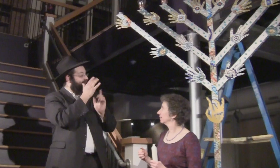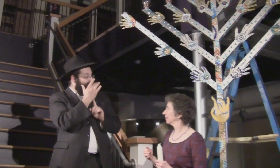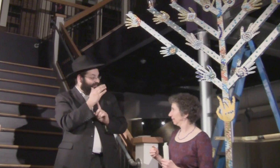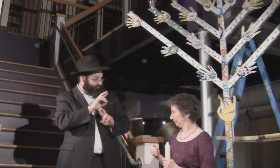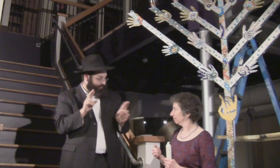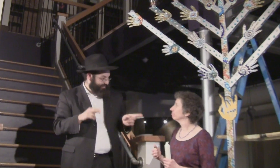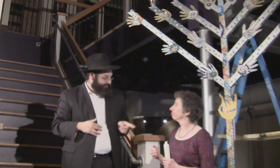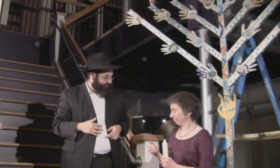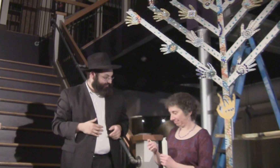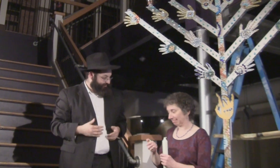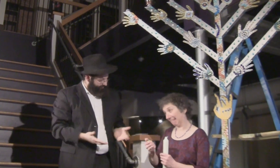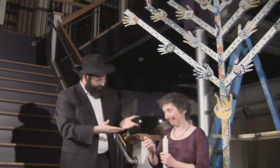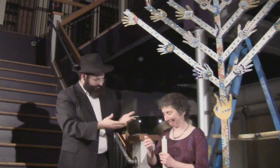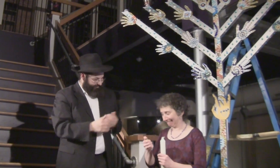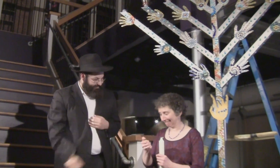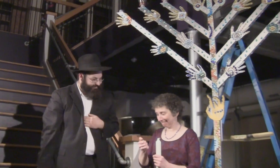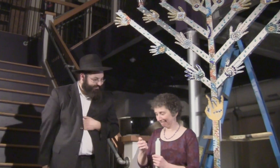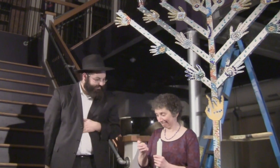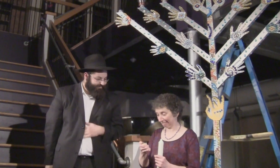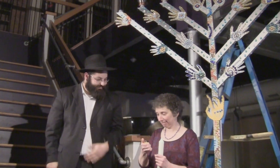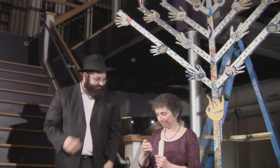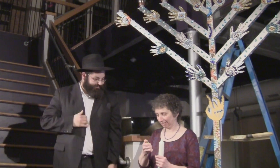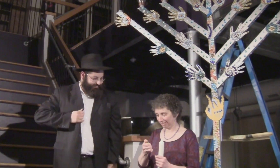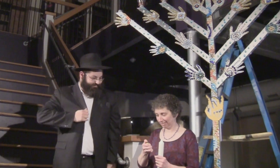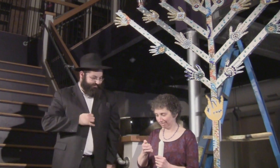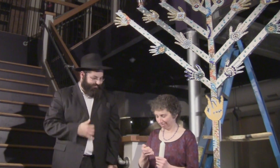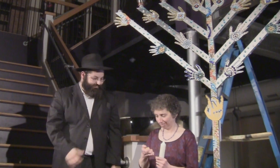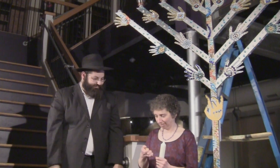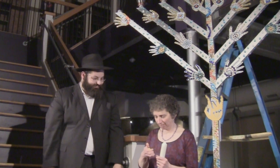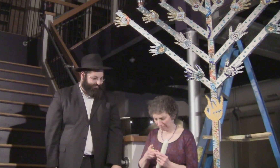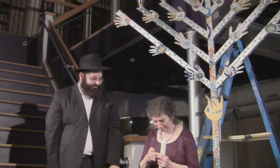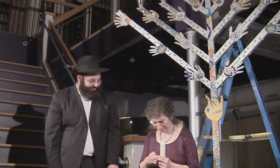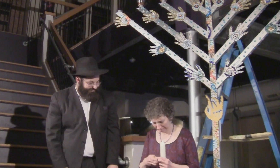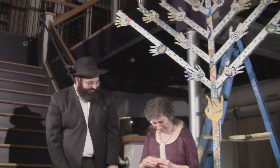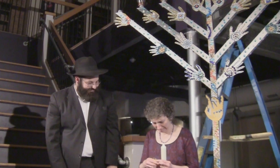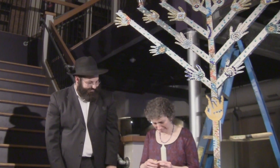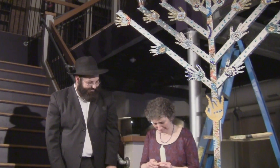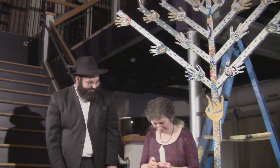Okay, so I'm going to ask you to light the middle one, please.